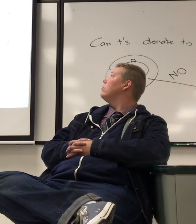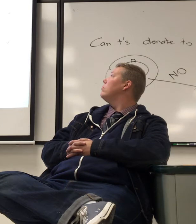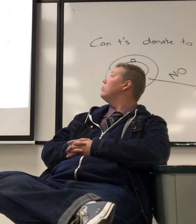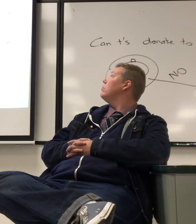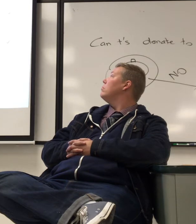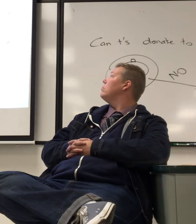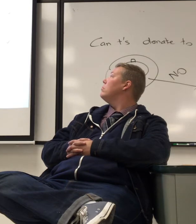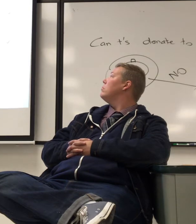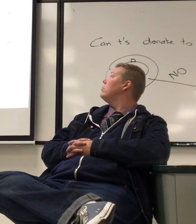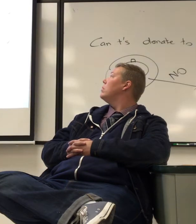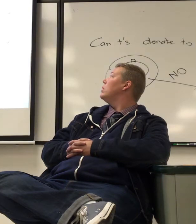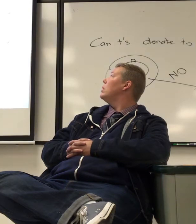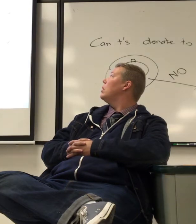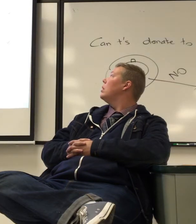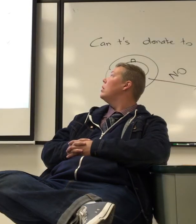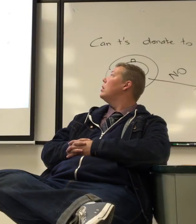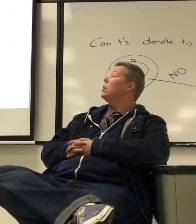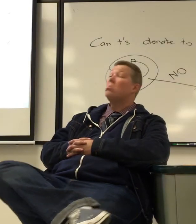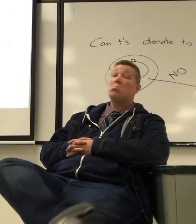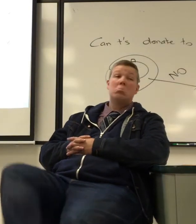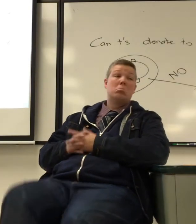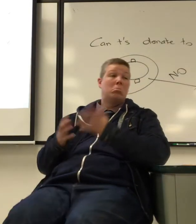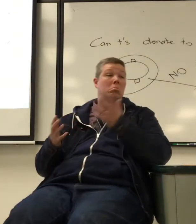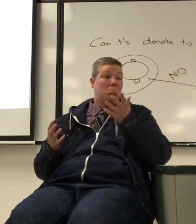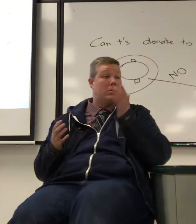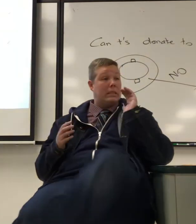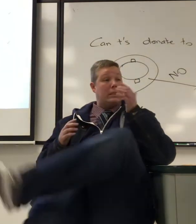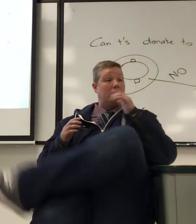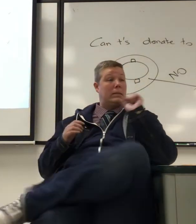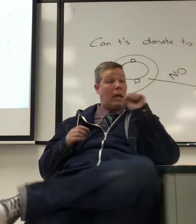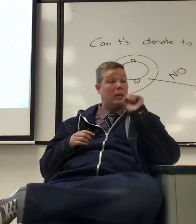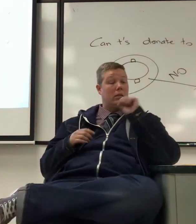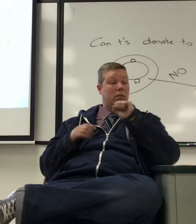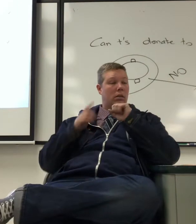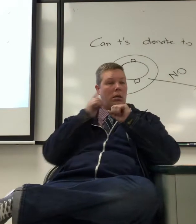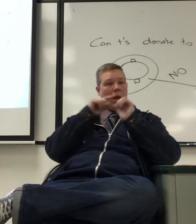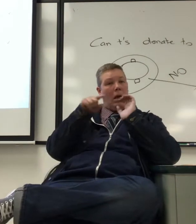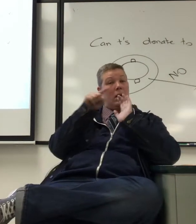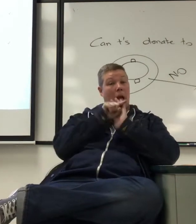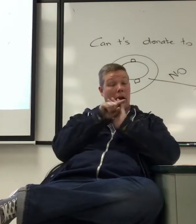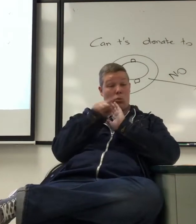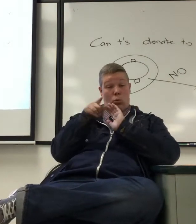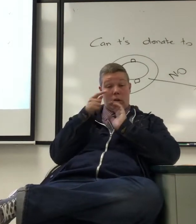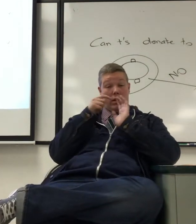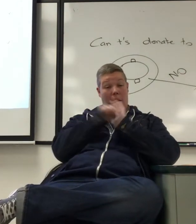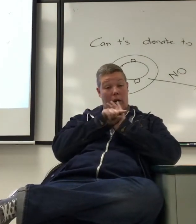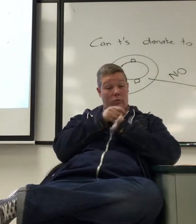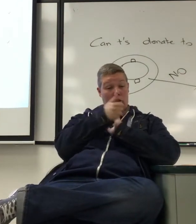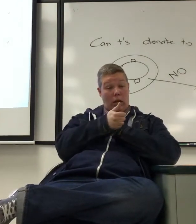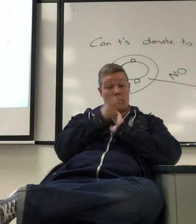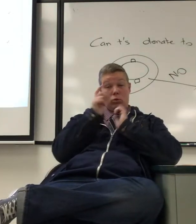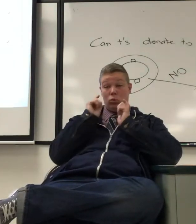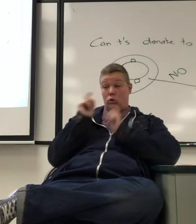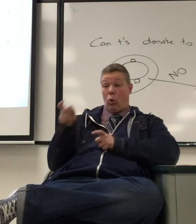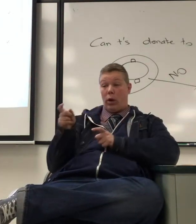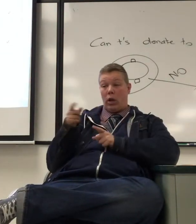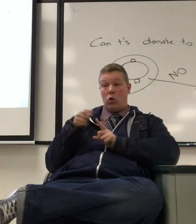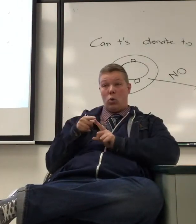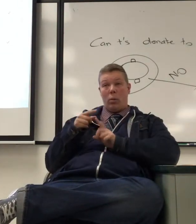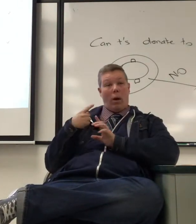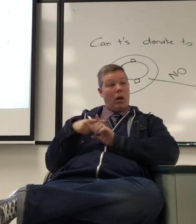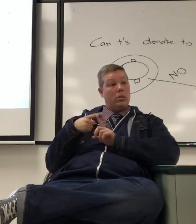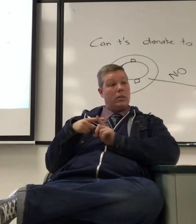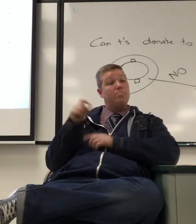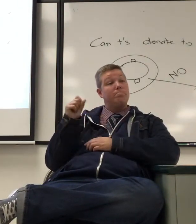Oh, here are the negatives. Looks like you got a lot of check boxes for the positives or the negatives. So yeah, that's